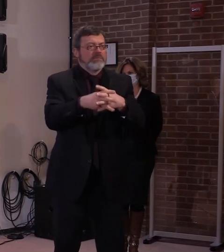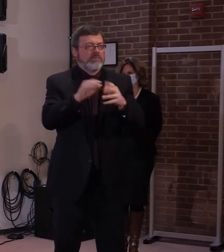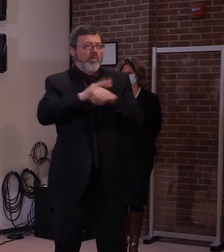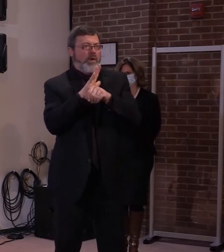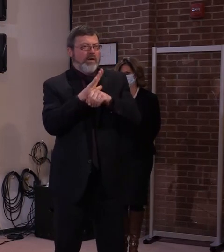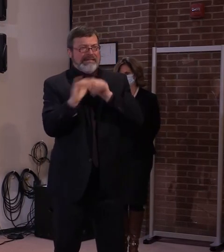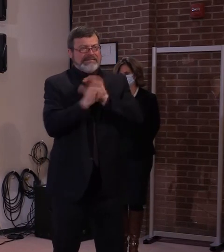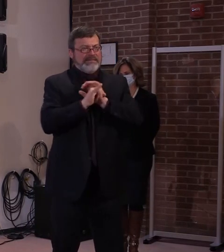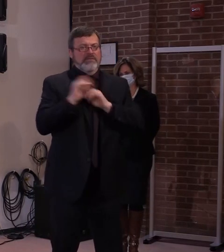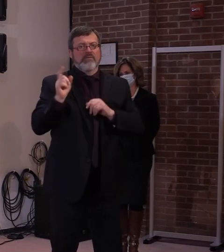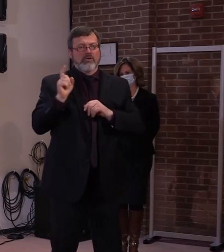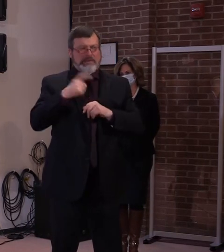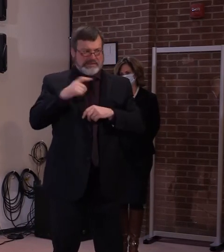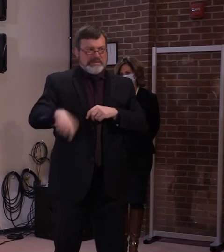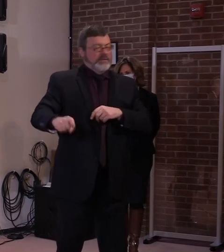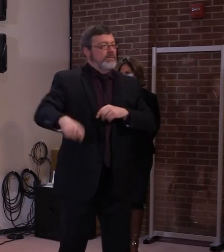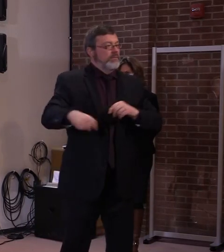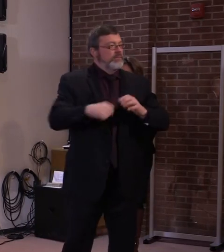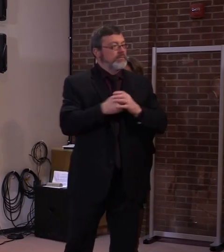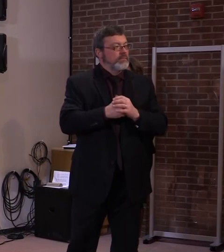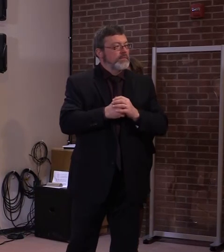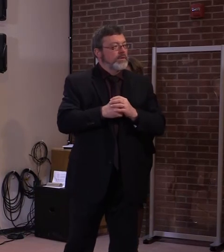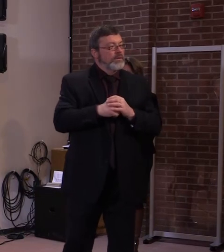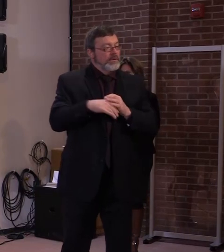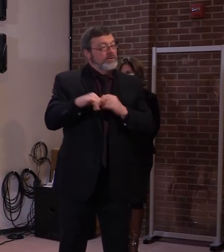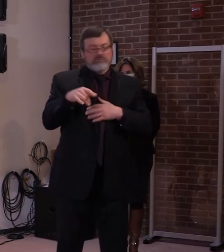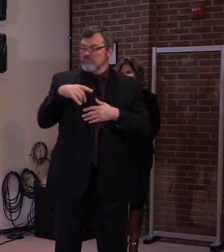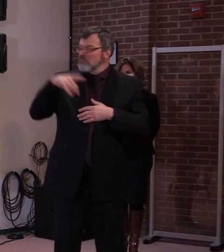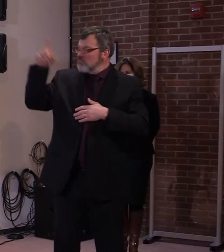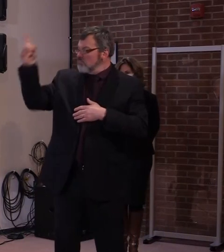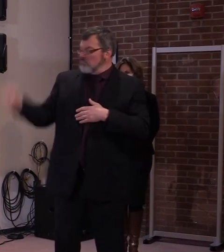status, is on the Health Department website. Go to